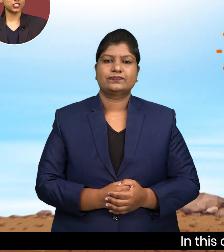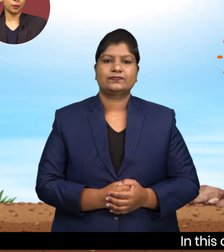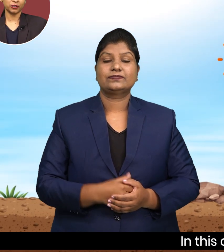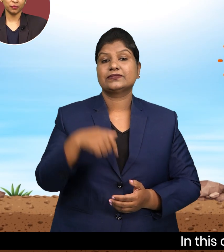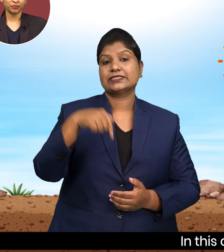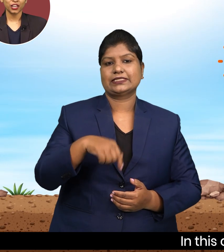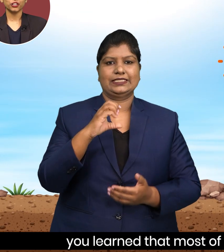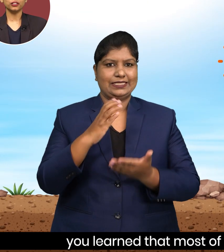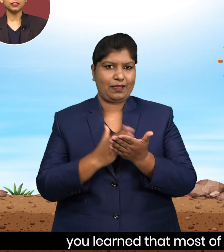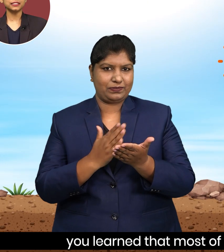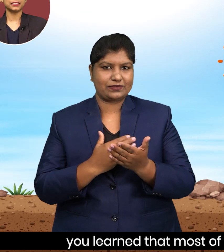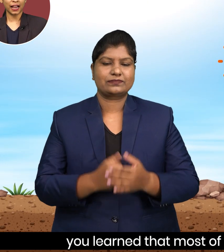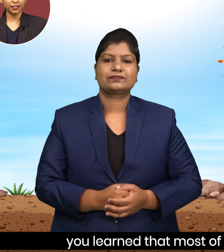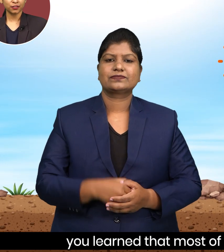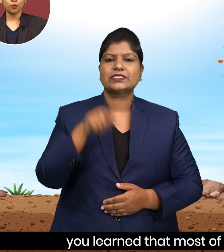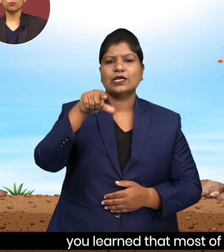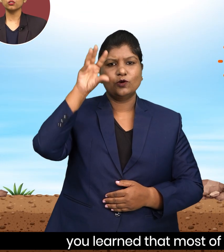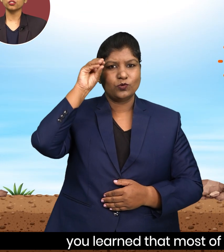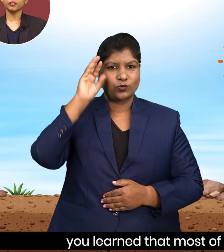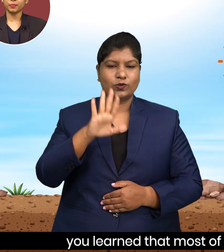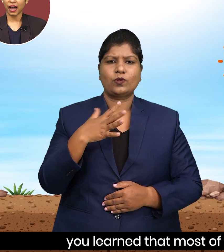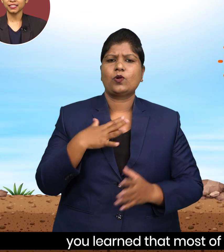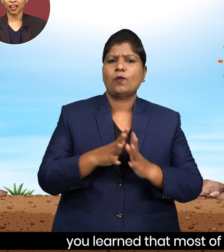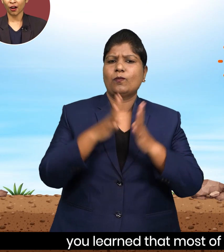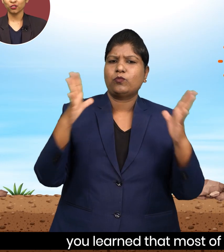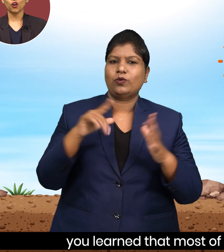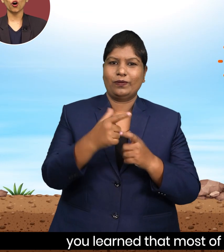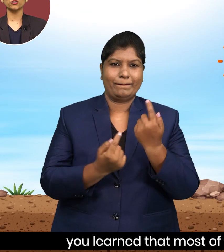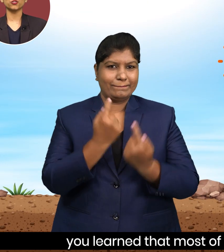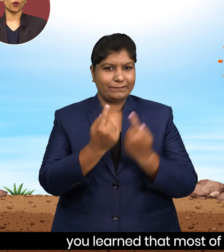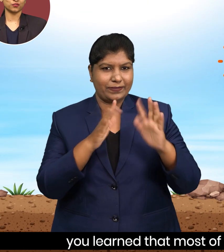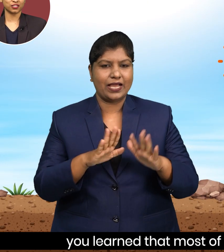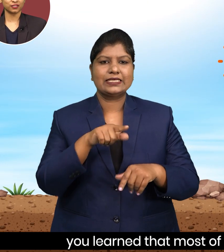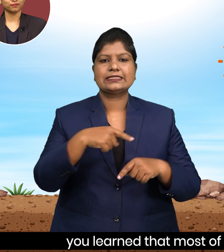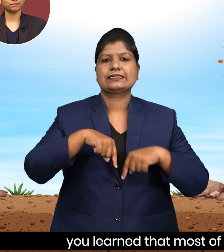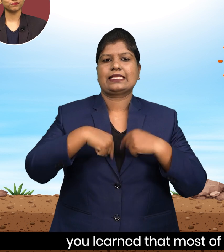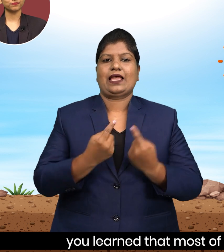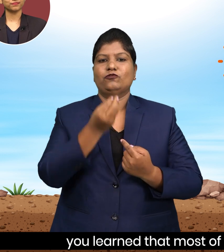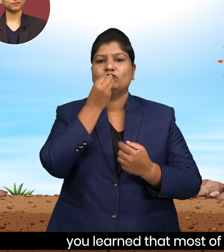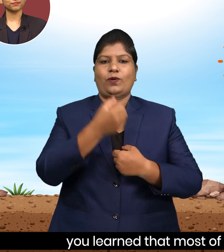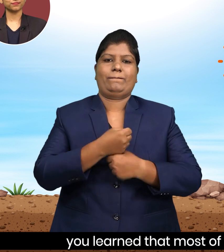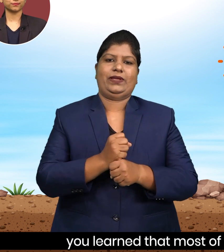In this chapter, you learned that most of the plants are autotrophs.